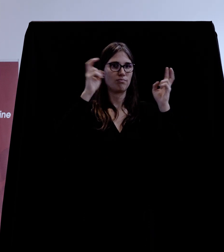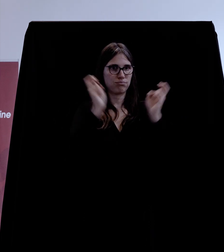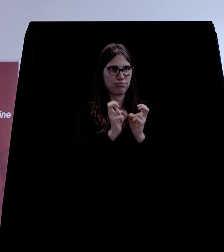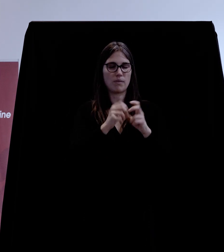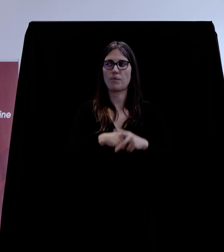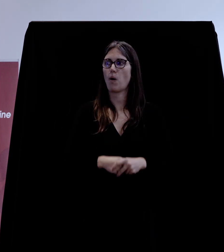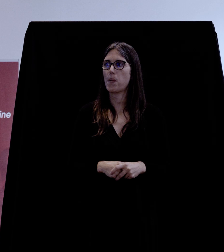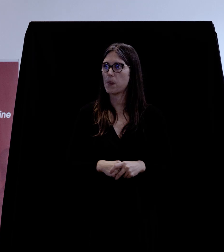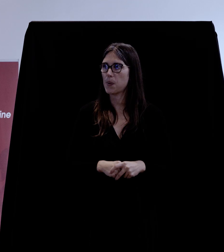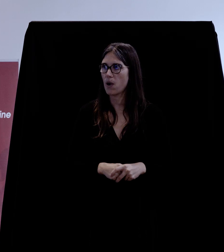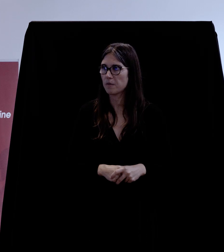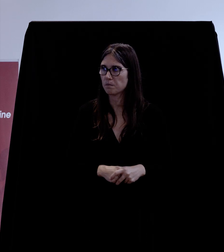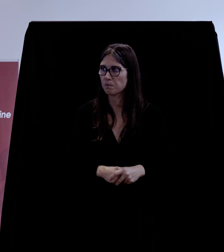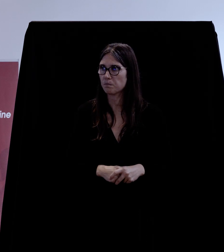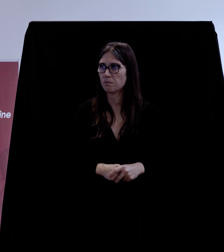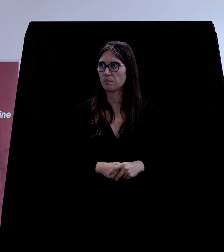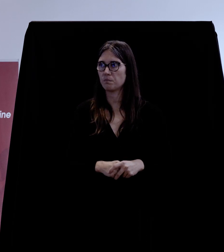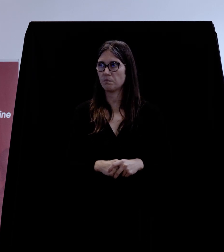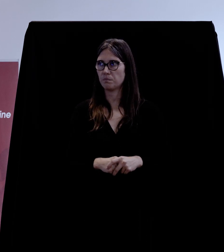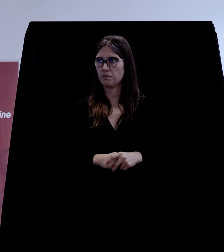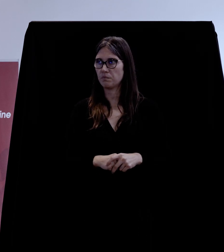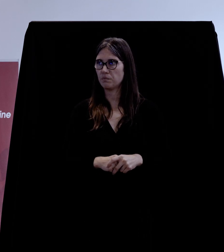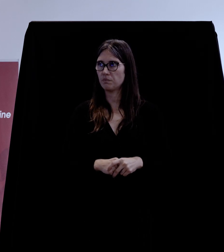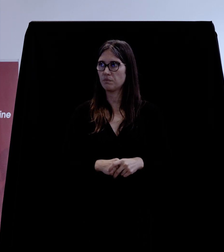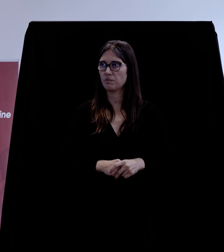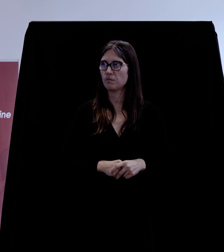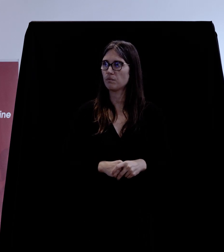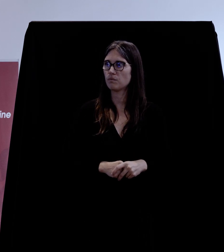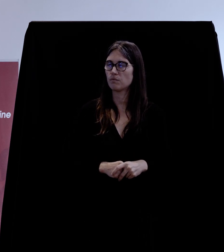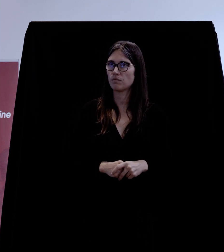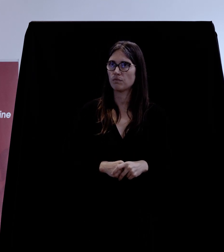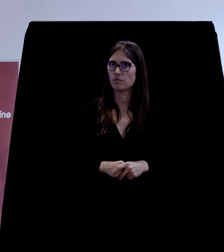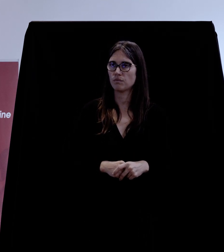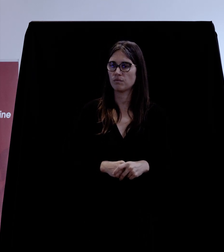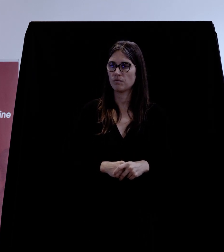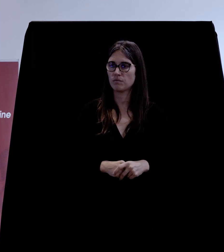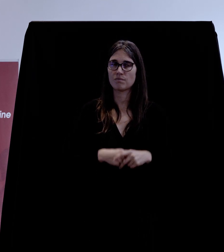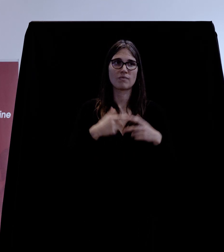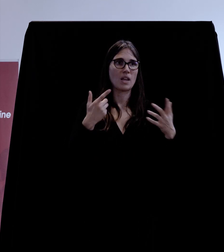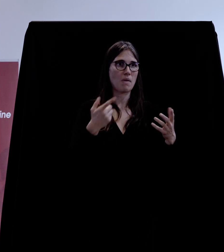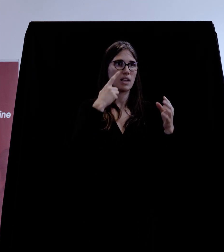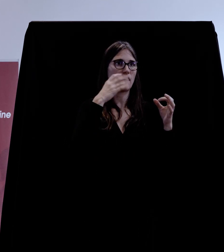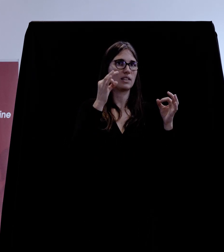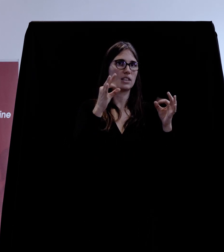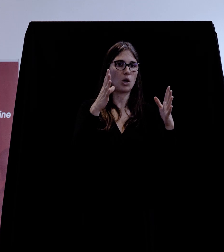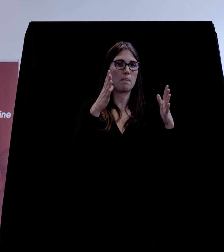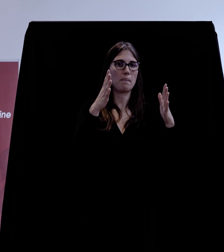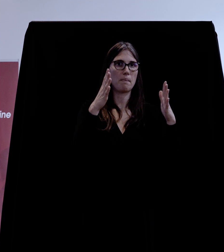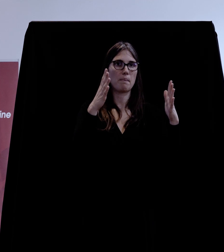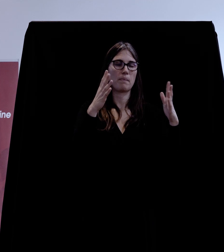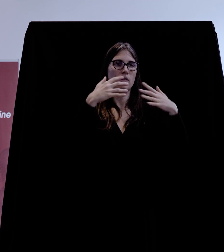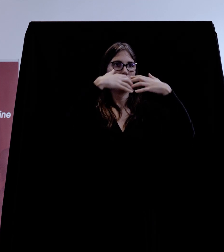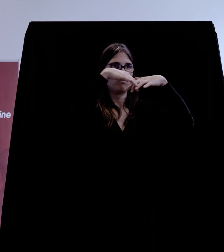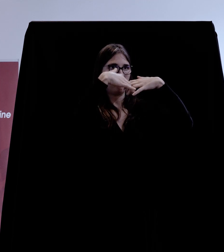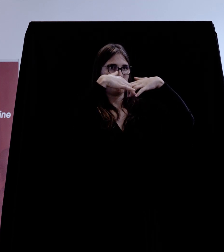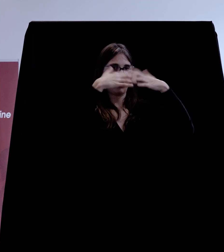low normal because that's the average we seem to find in charge, but it's not below normal, right? So